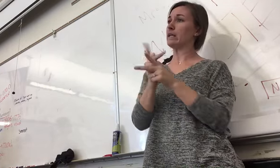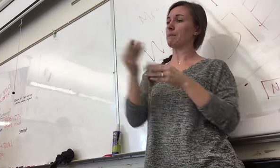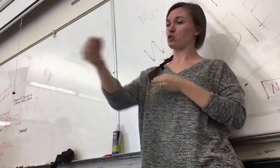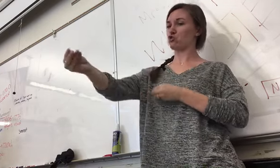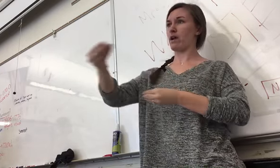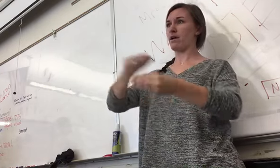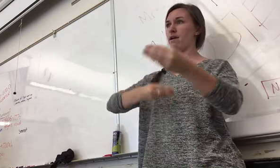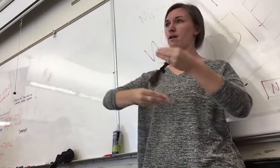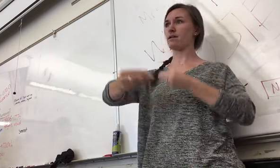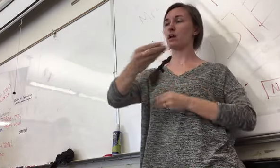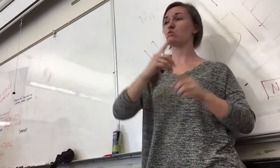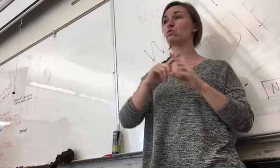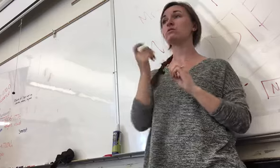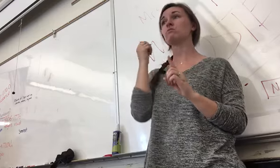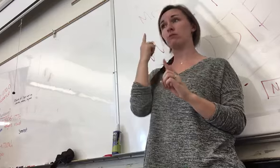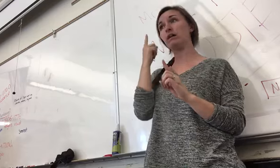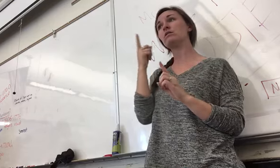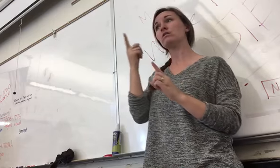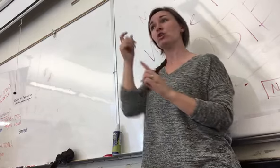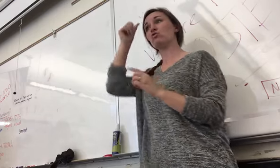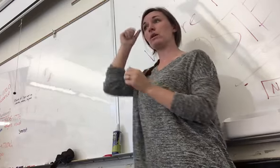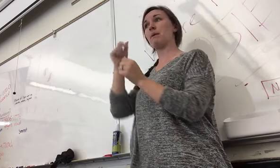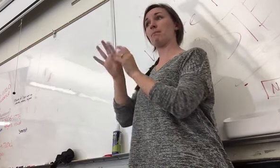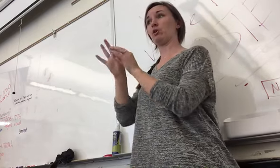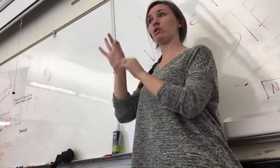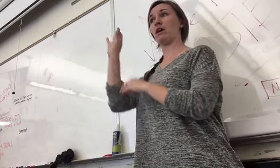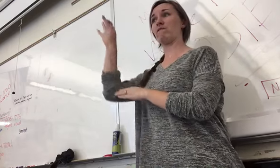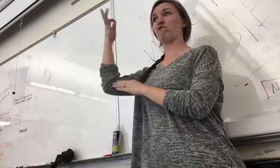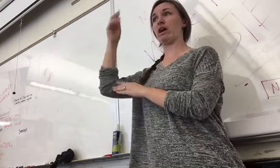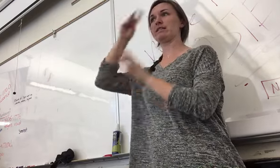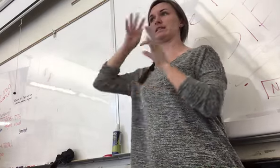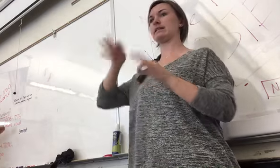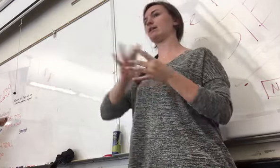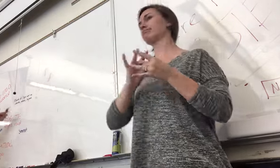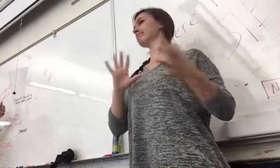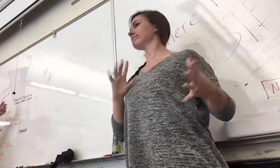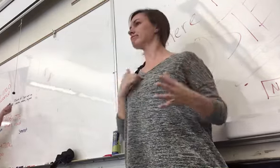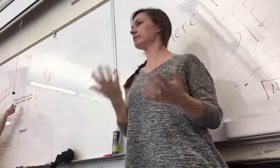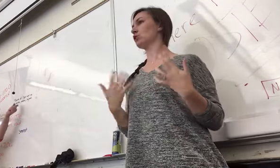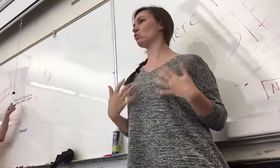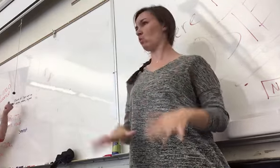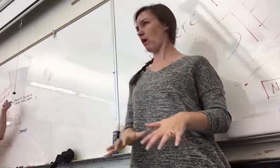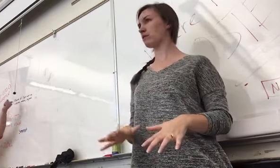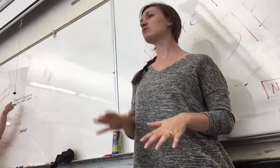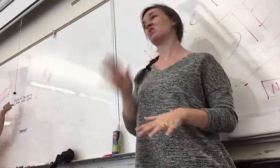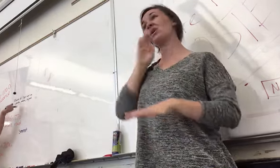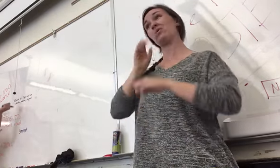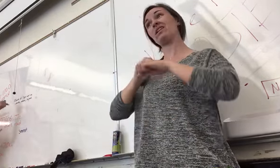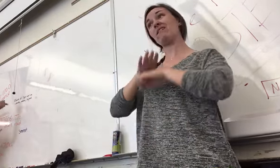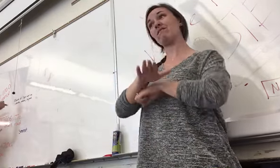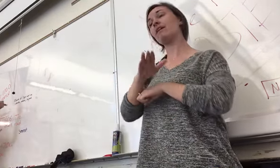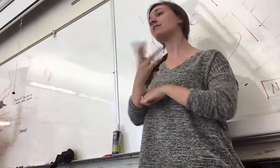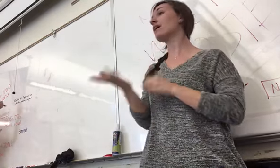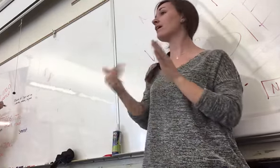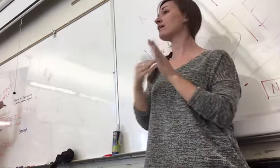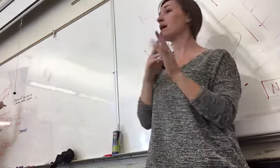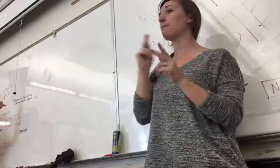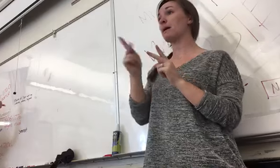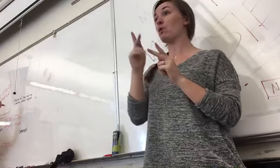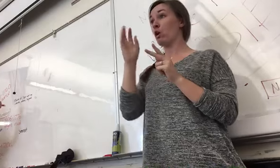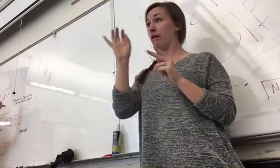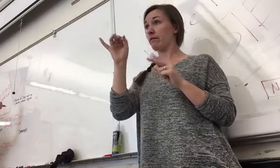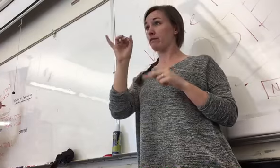So now they're going to be a little bit more strict on those trade networks. However, as we know, people did not follow the proclamation